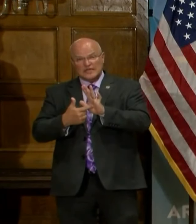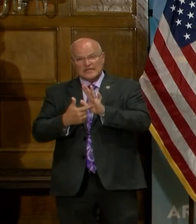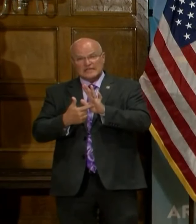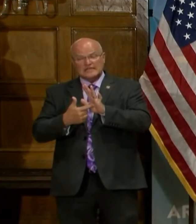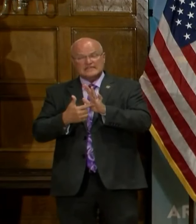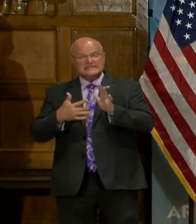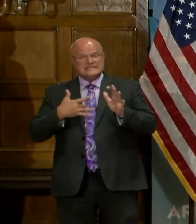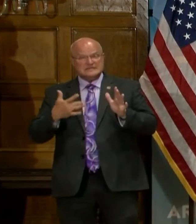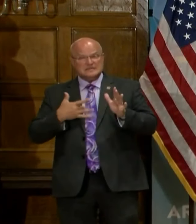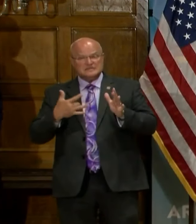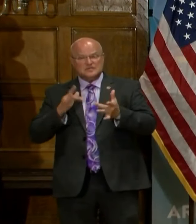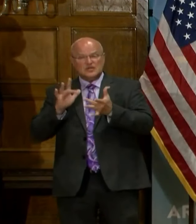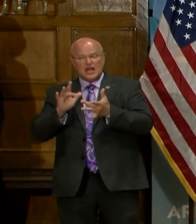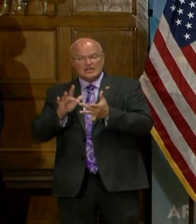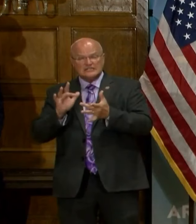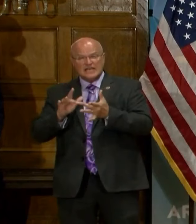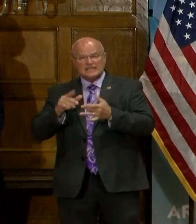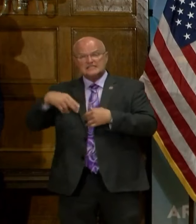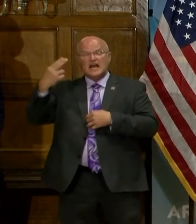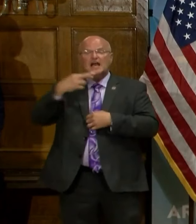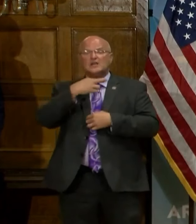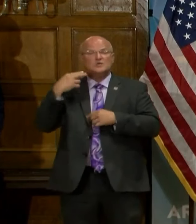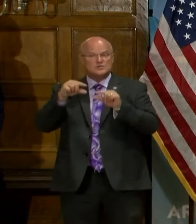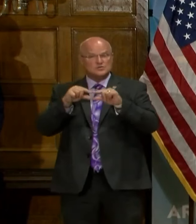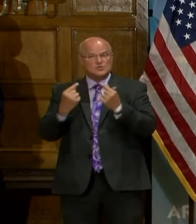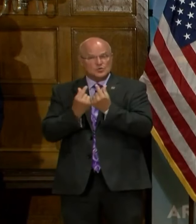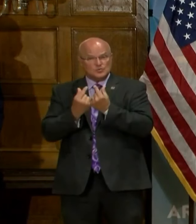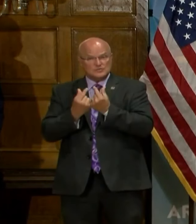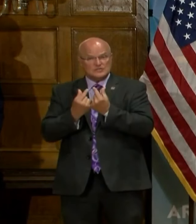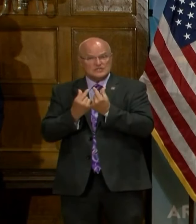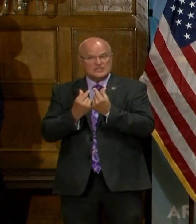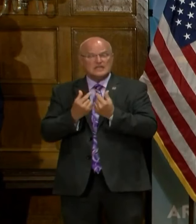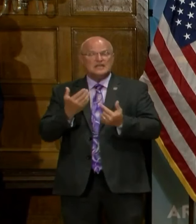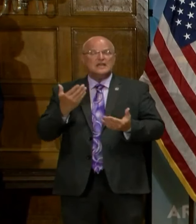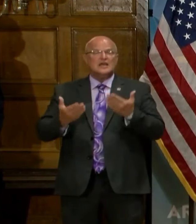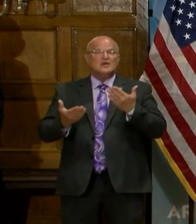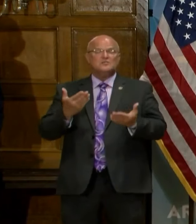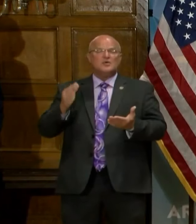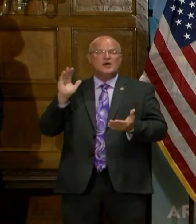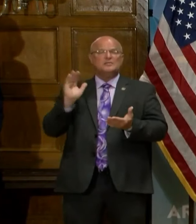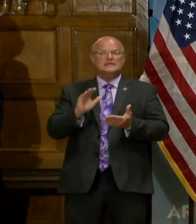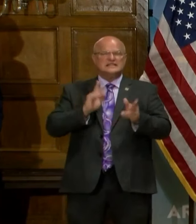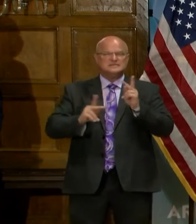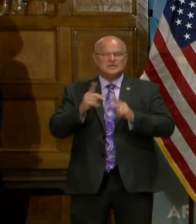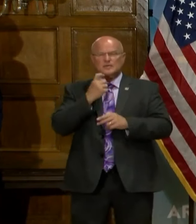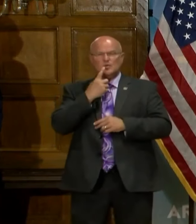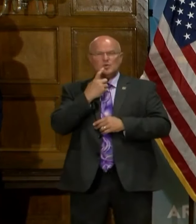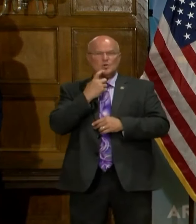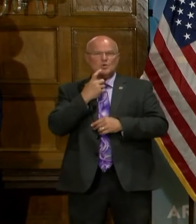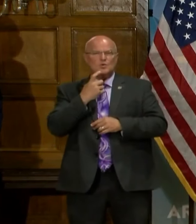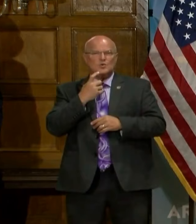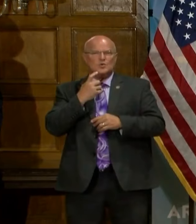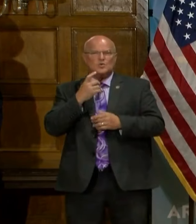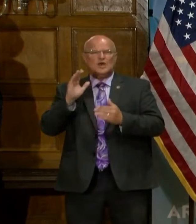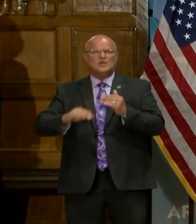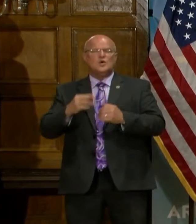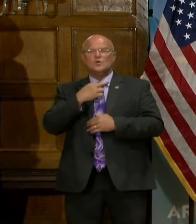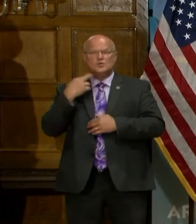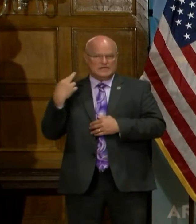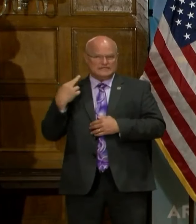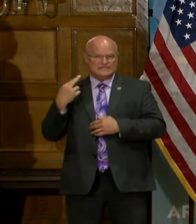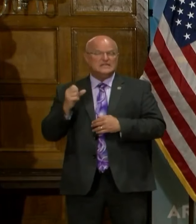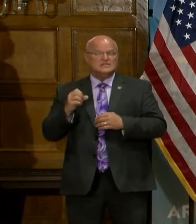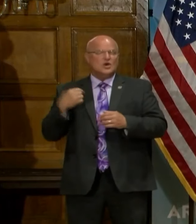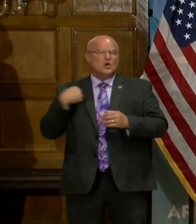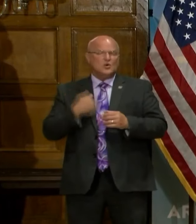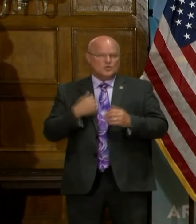are contacts or who are in higher risk groups, and probably less people who are at lower risk.